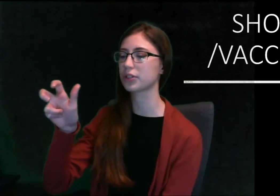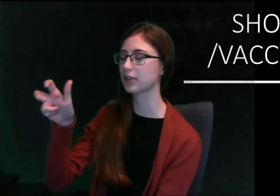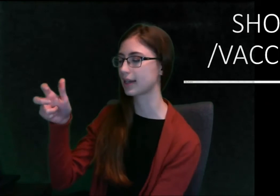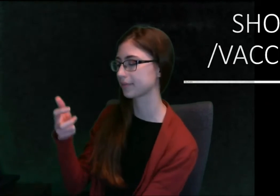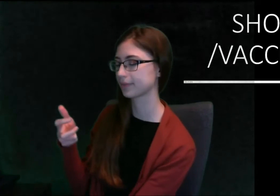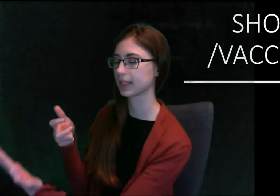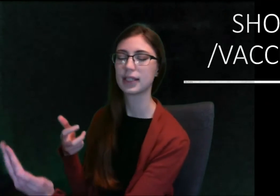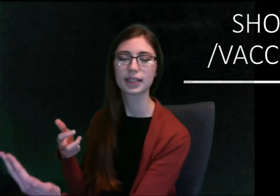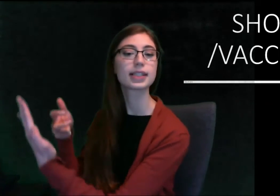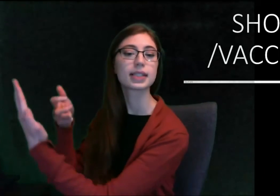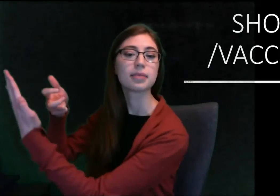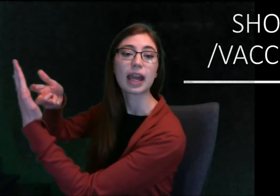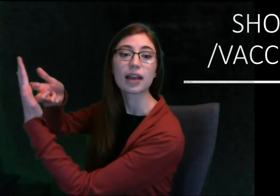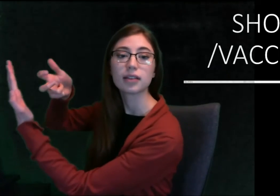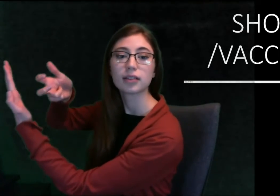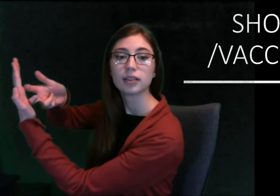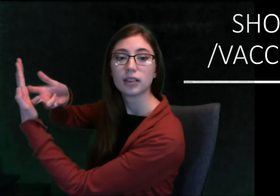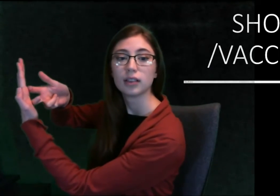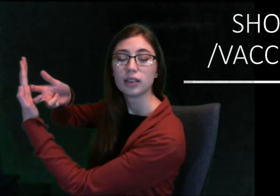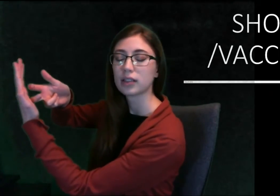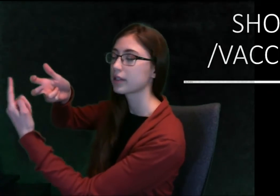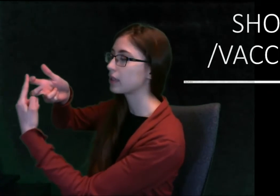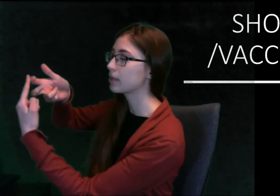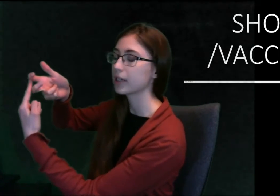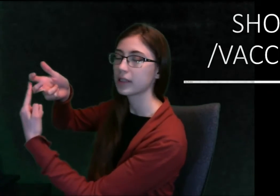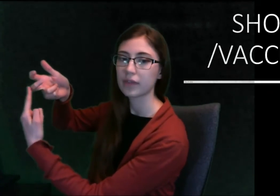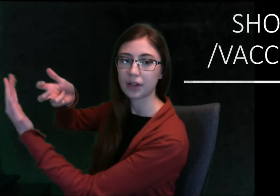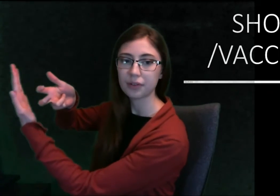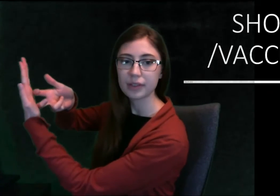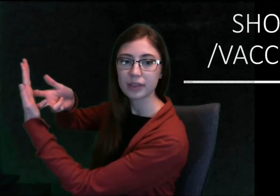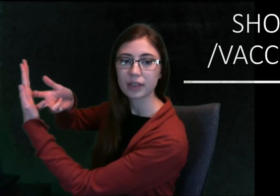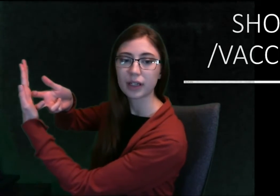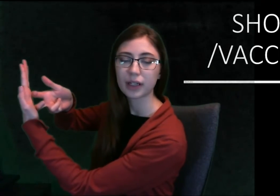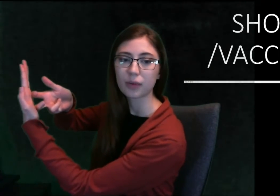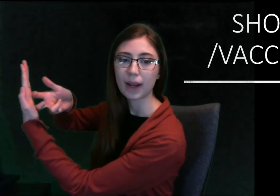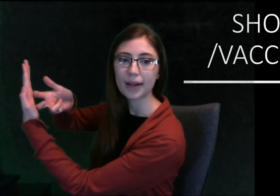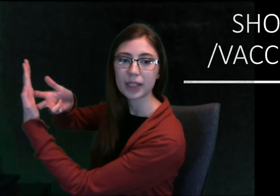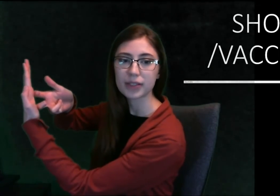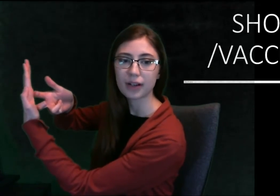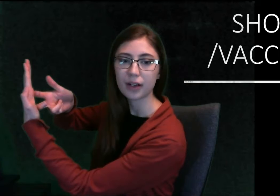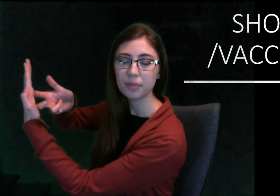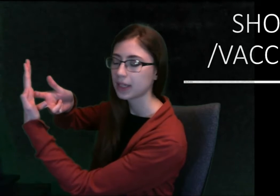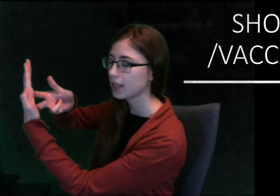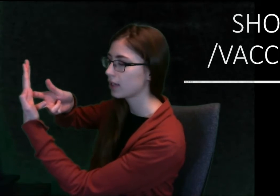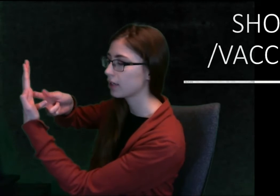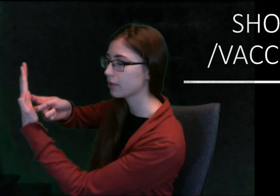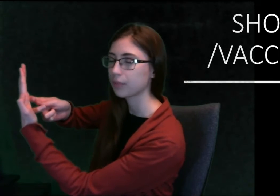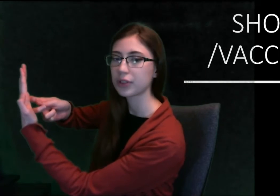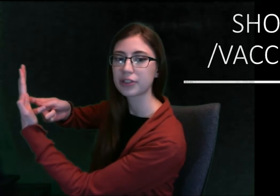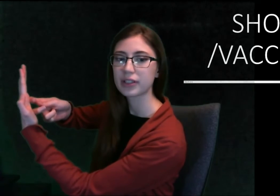that, stick it in my hand. So these parts of your knuckles are going to go right up against your arm, and you're going to push down